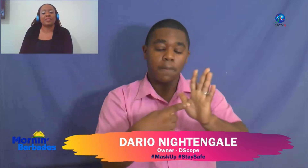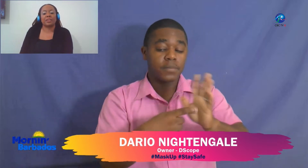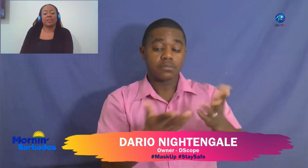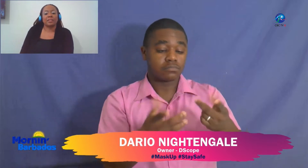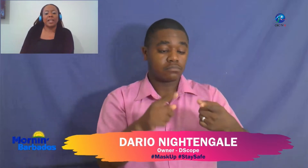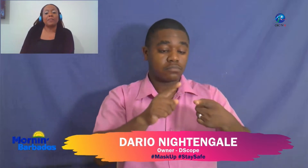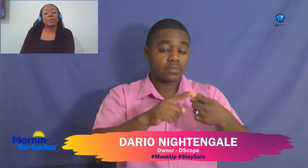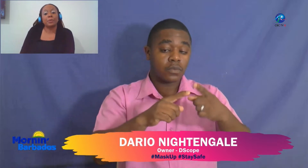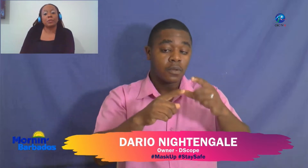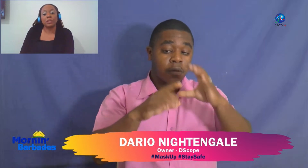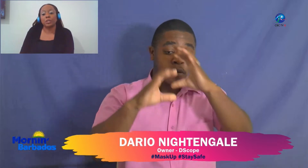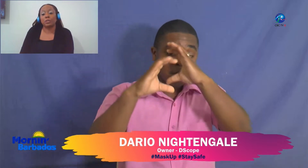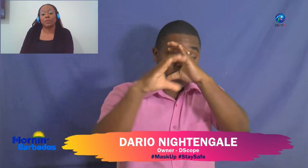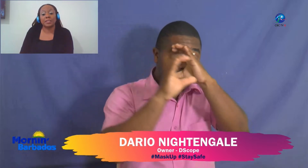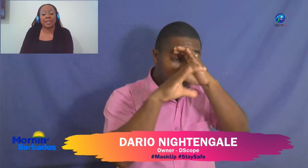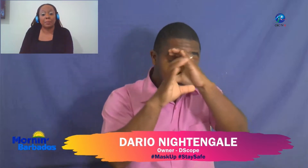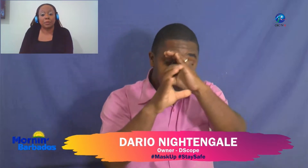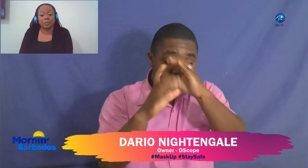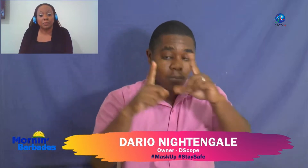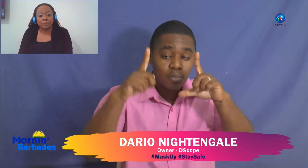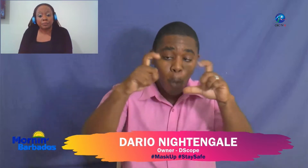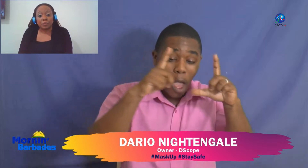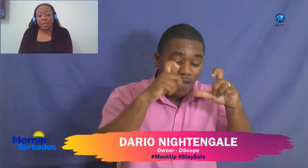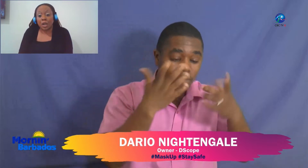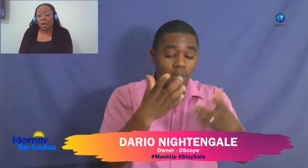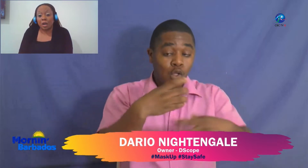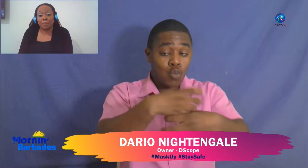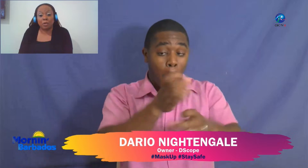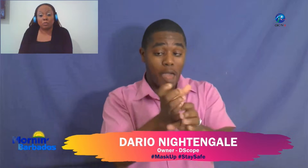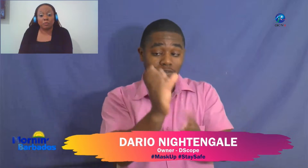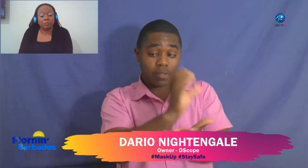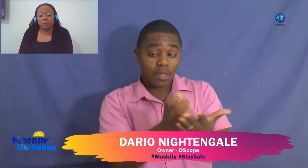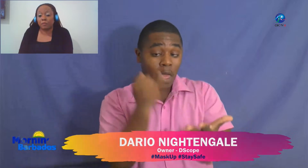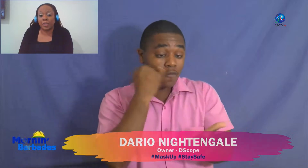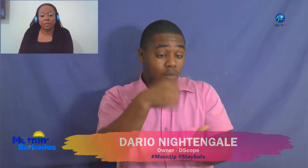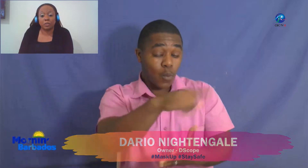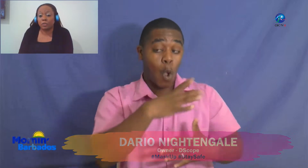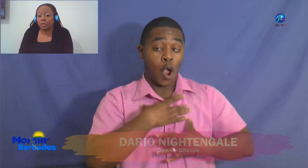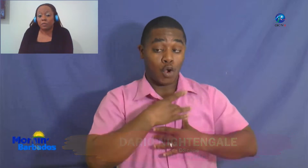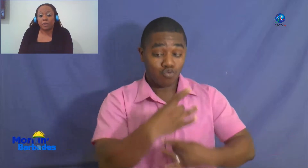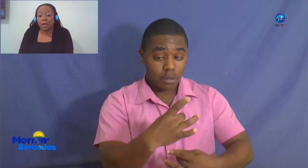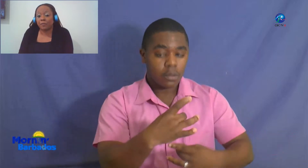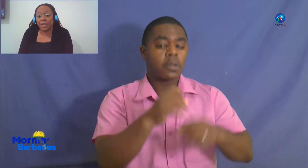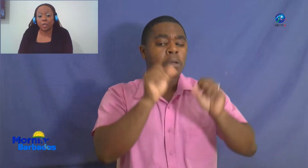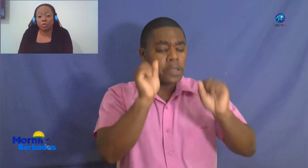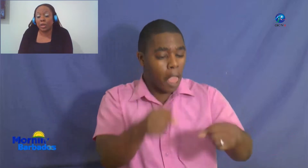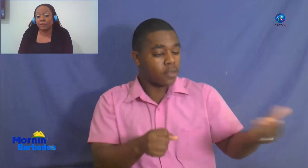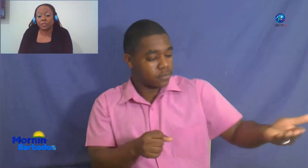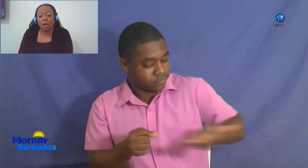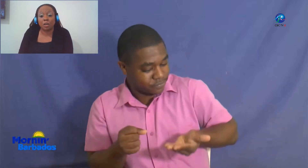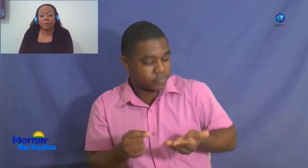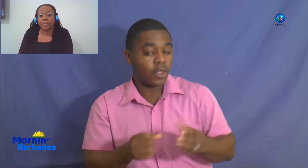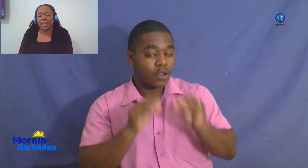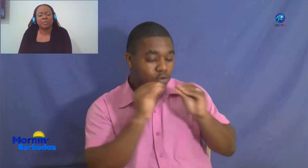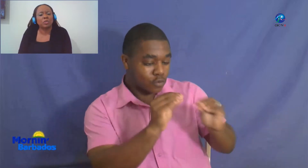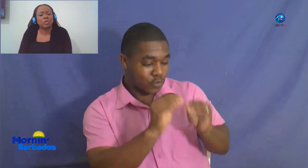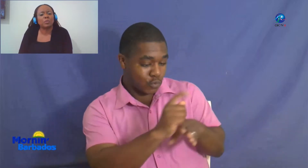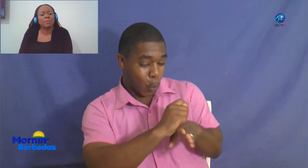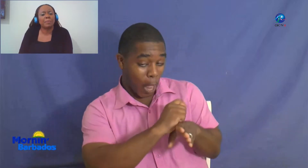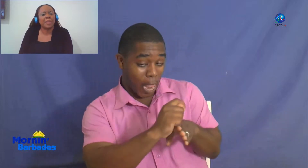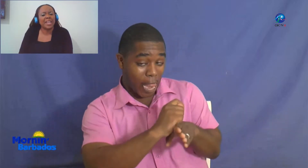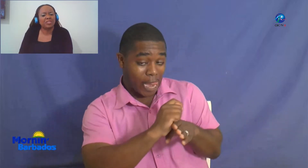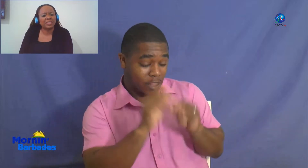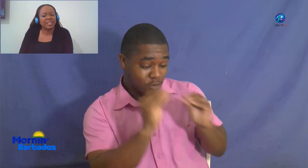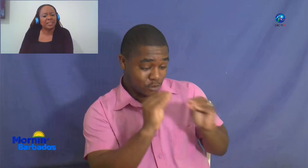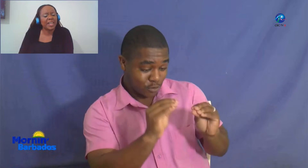can teach other deaf people, for example, about video and photography, and